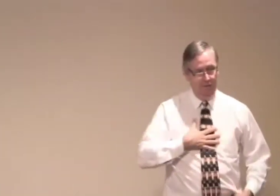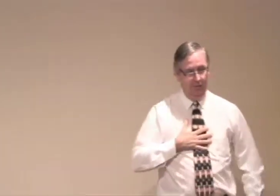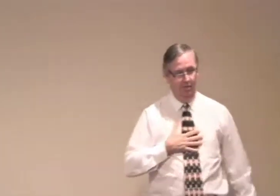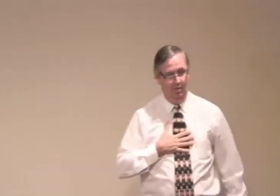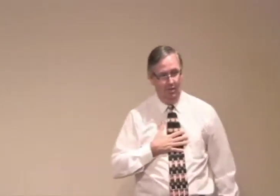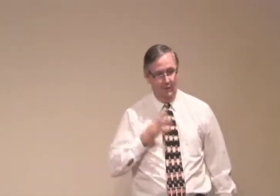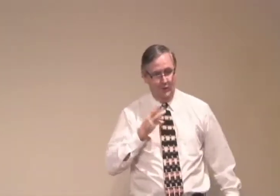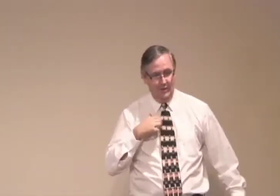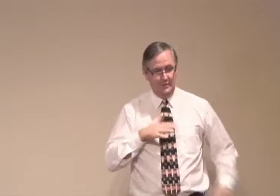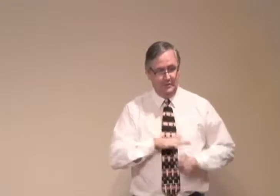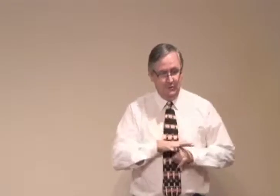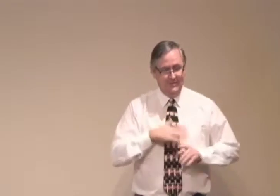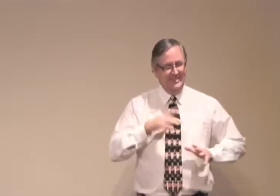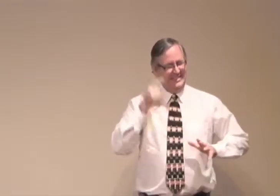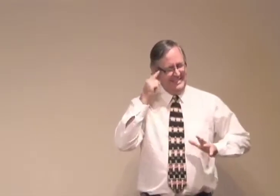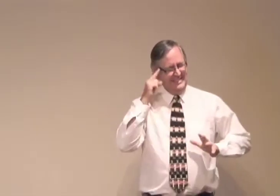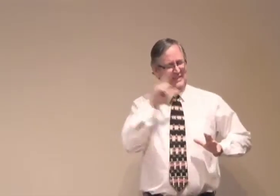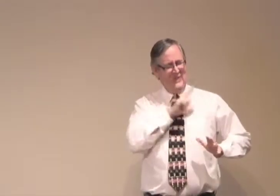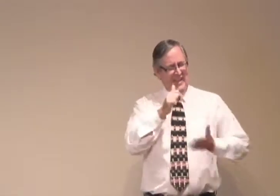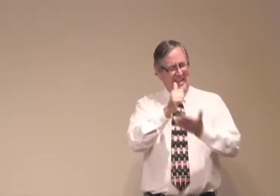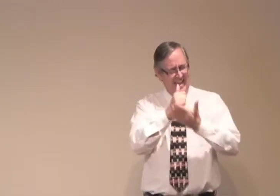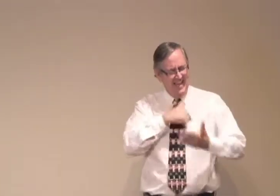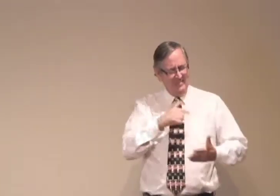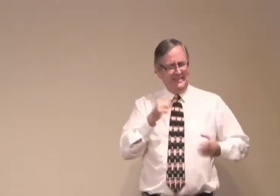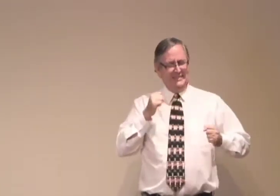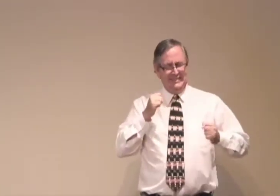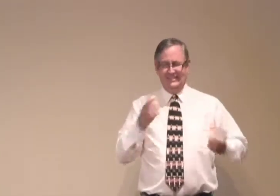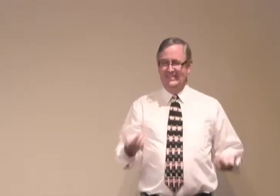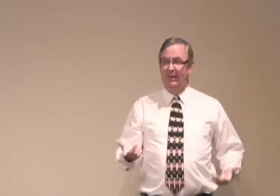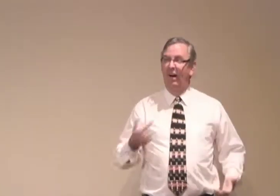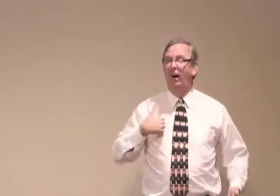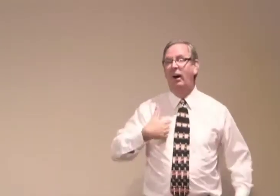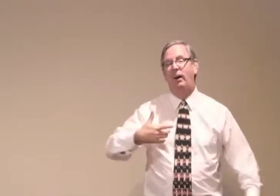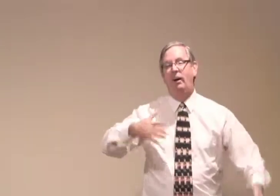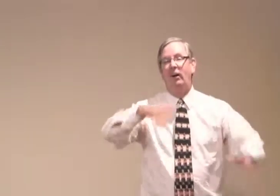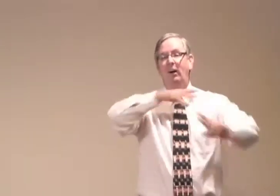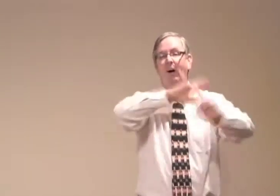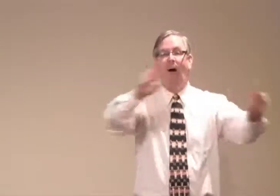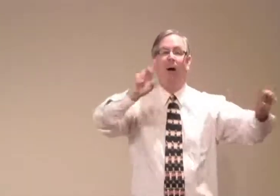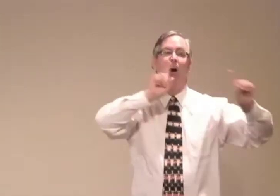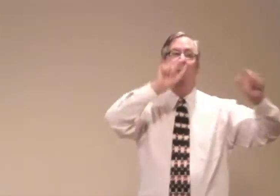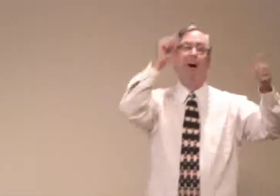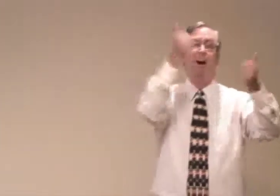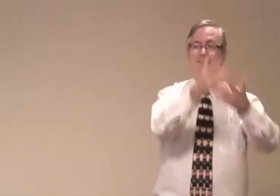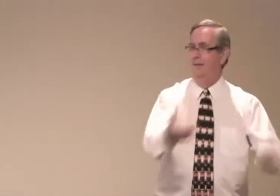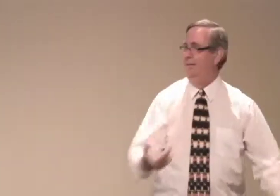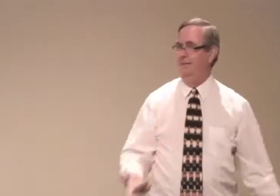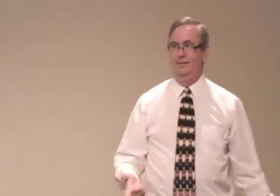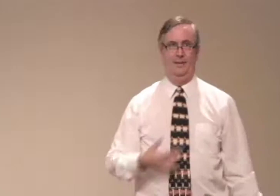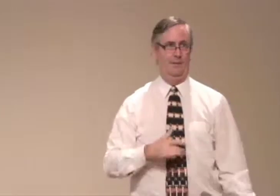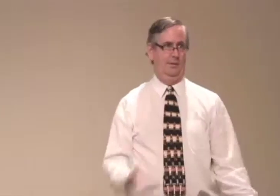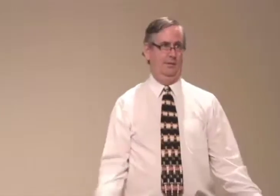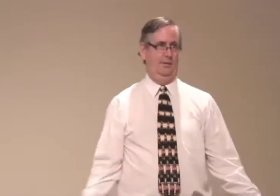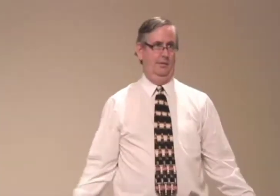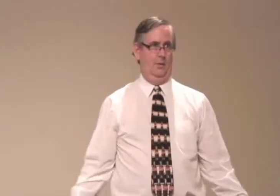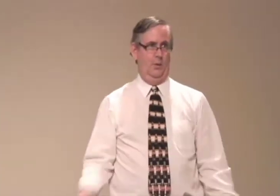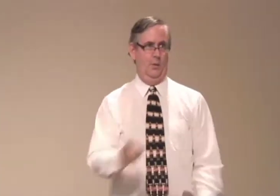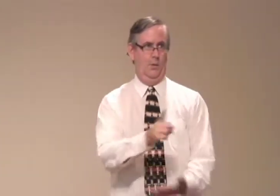give us peace. You know, that caused panic in my heart. I'm thinking, Lord, what am I going to do? You've got to help me here. I didn't have an